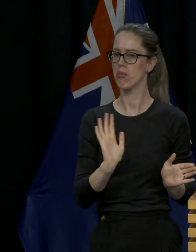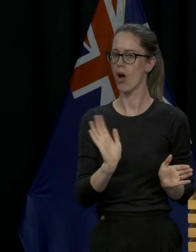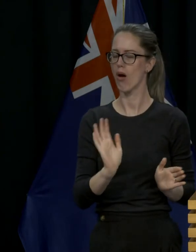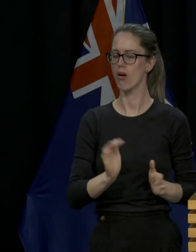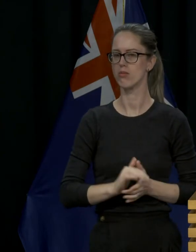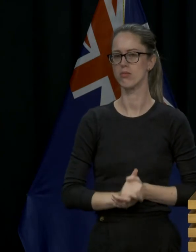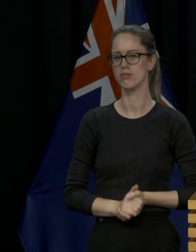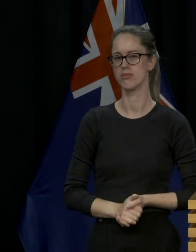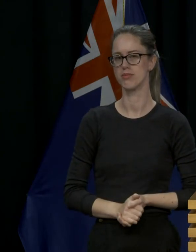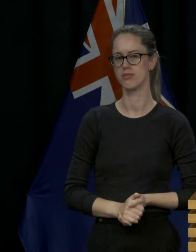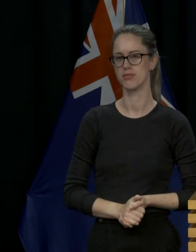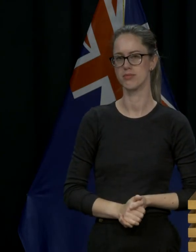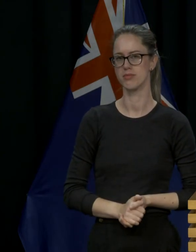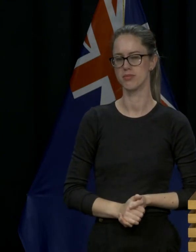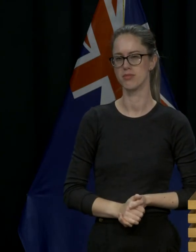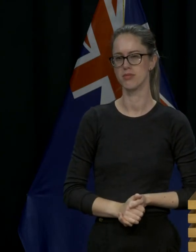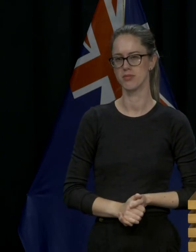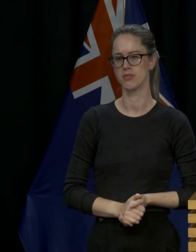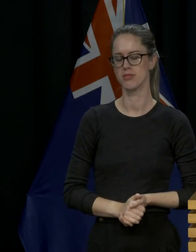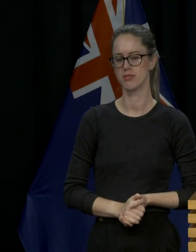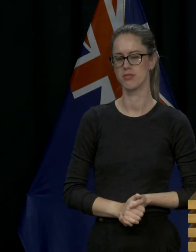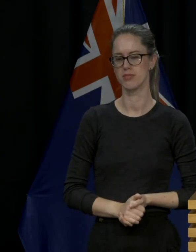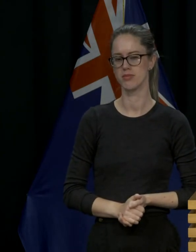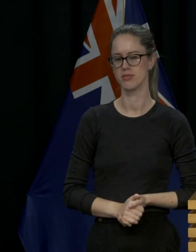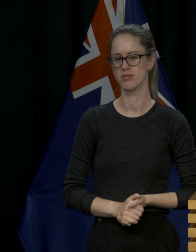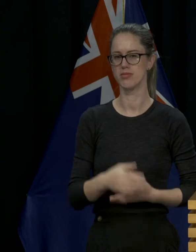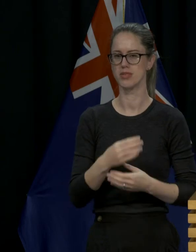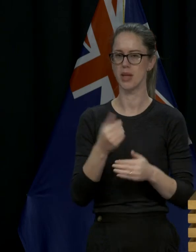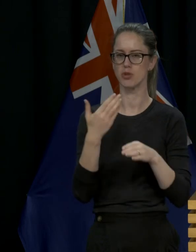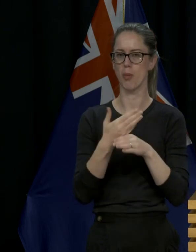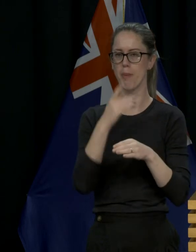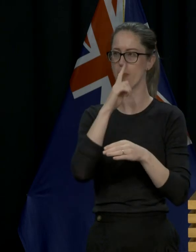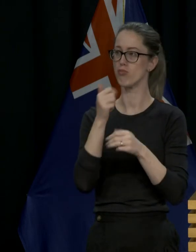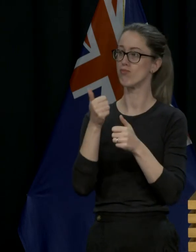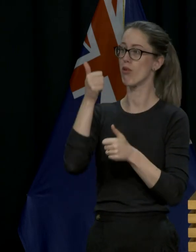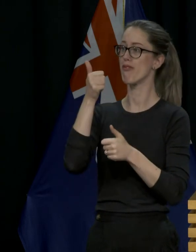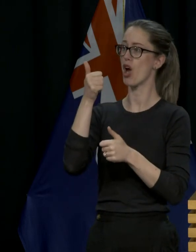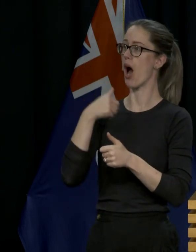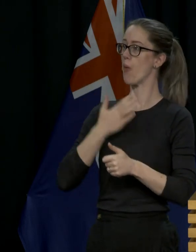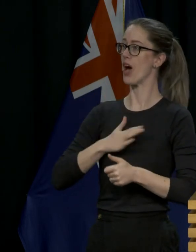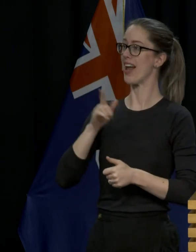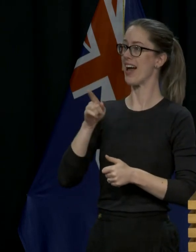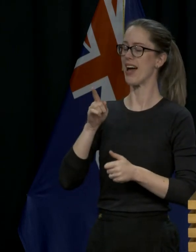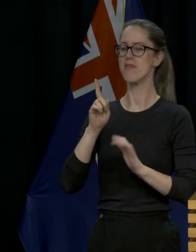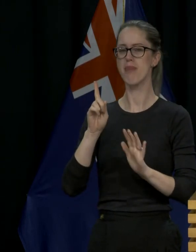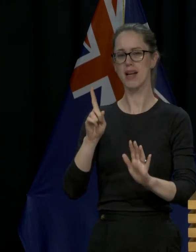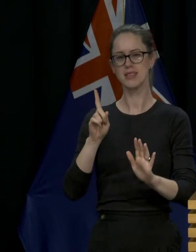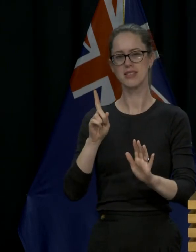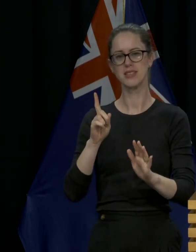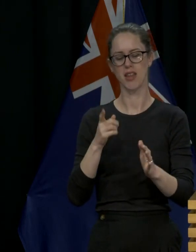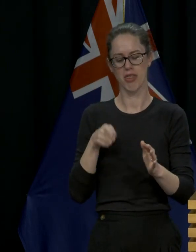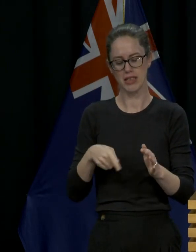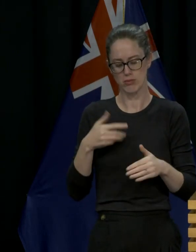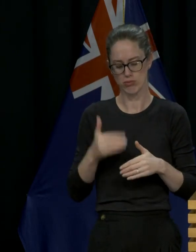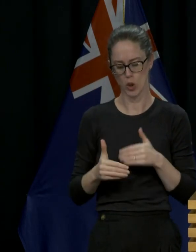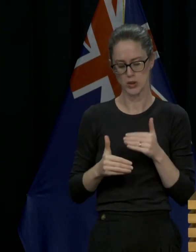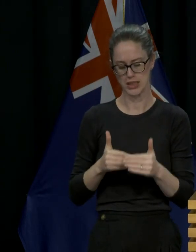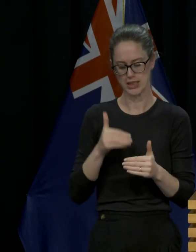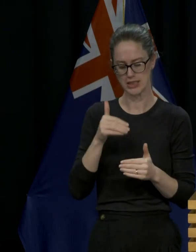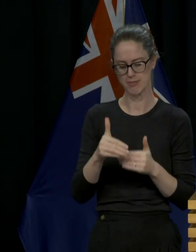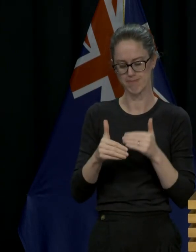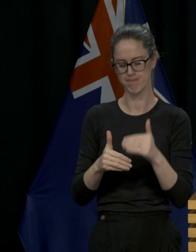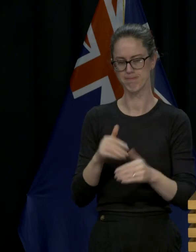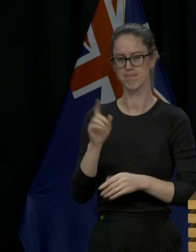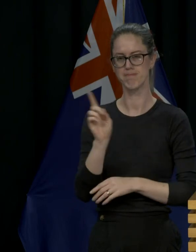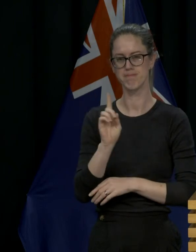No, look, there are certainly jobs that people have preferences for, but the remarkable thing about going through this process is